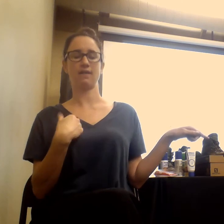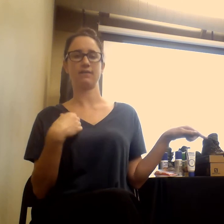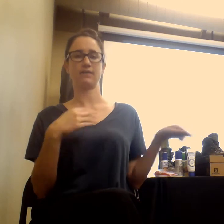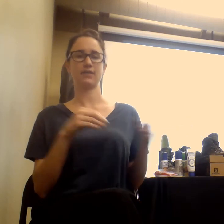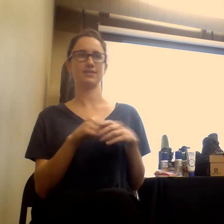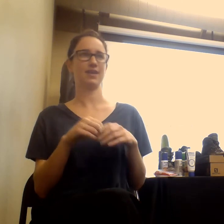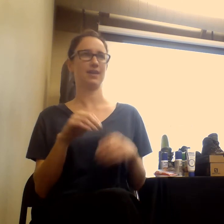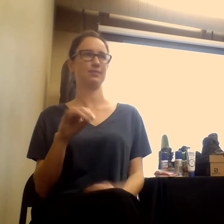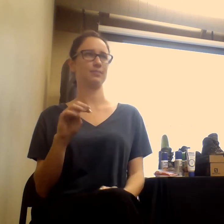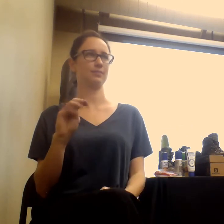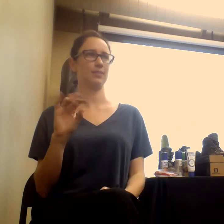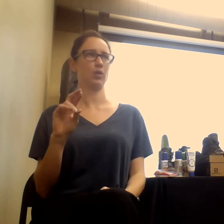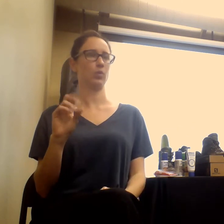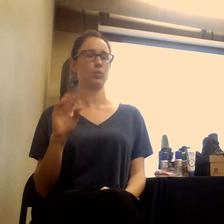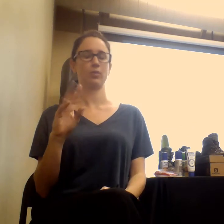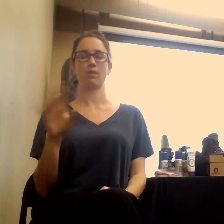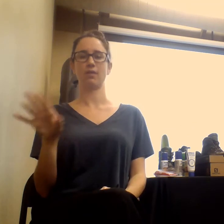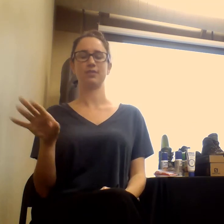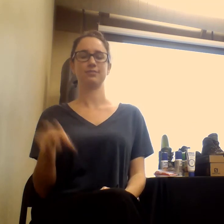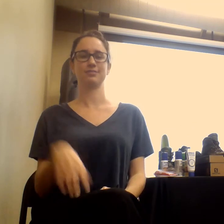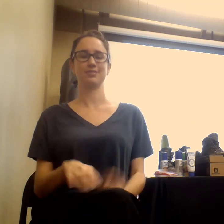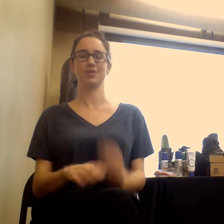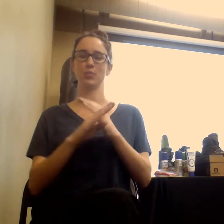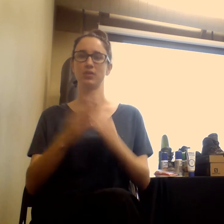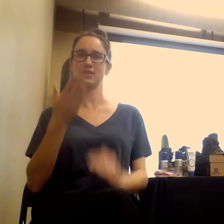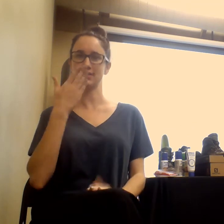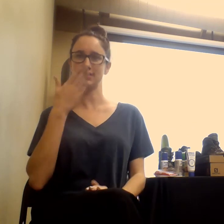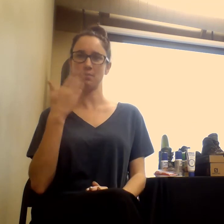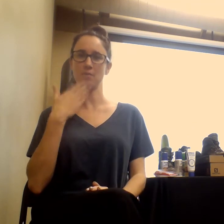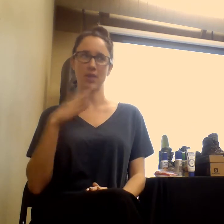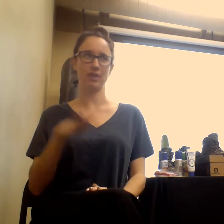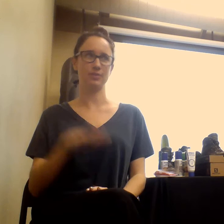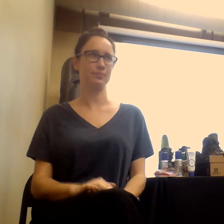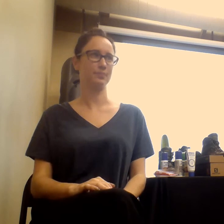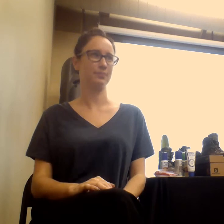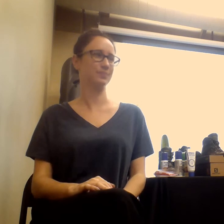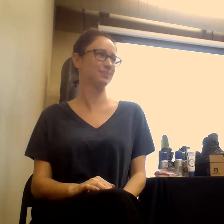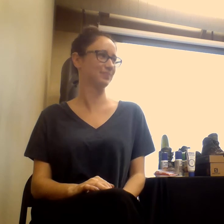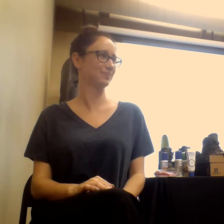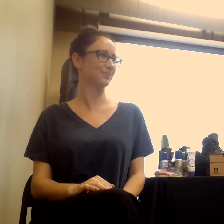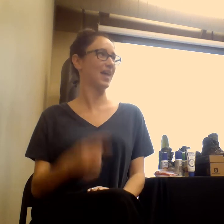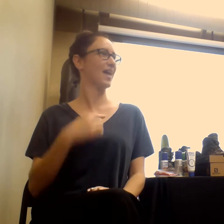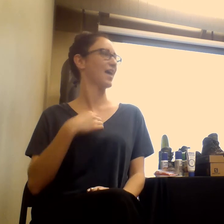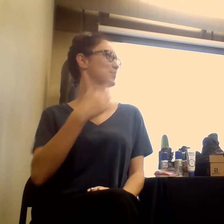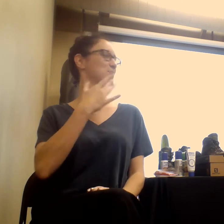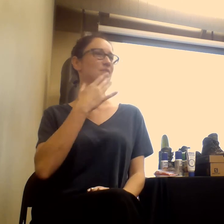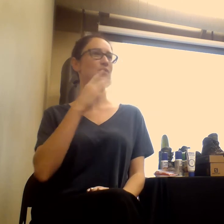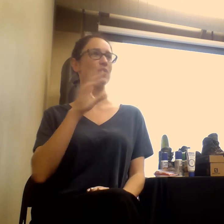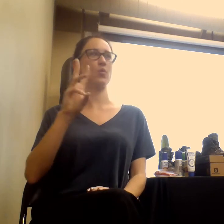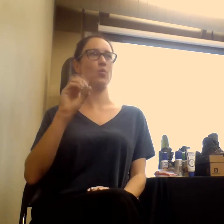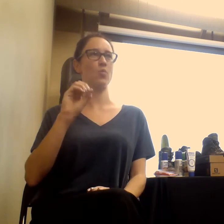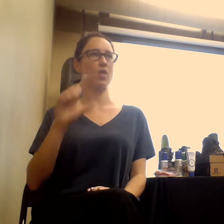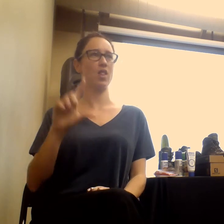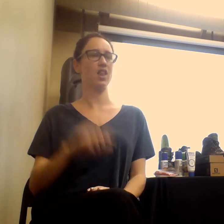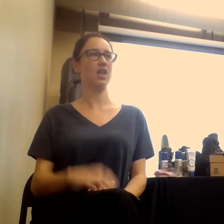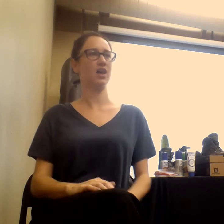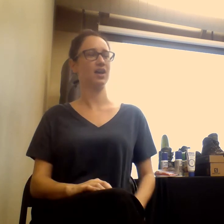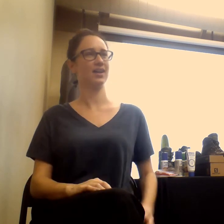Silk, wool, synthetic preference? I prefer wool, only because it keeps you warm even when